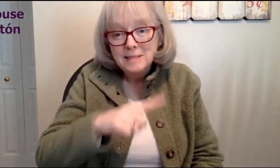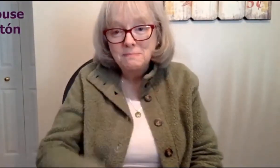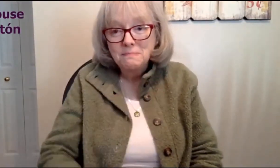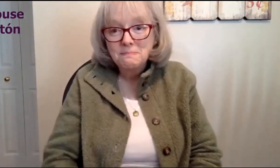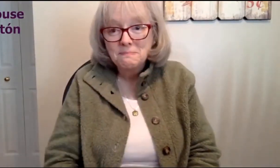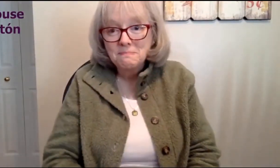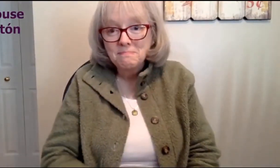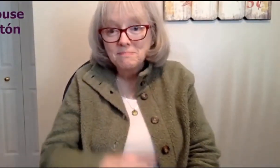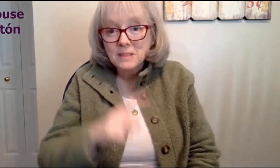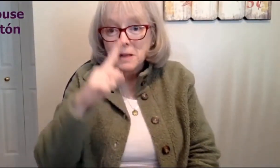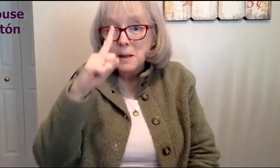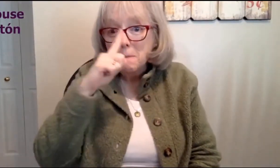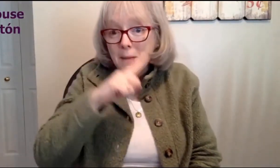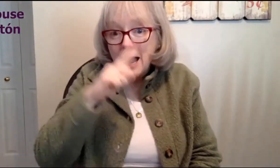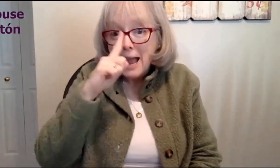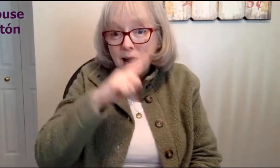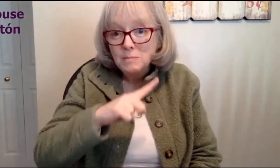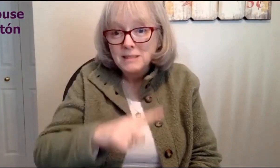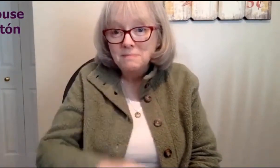Mouse.